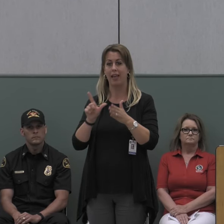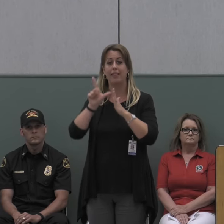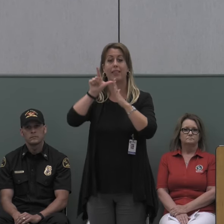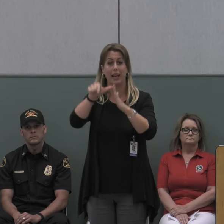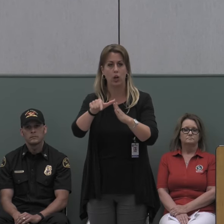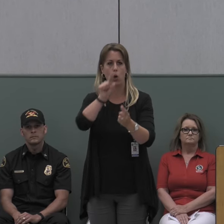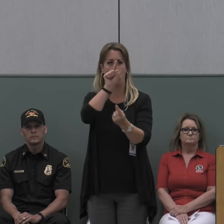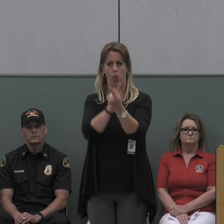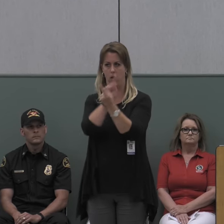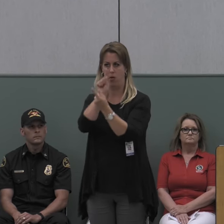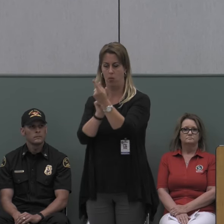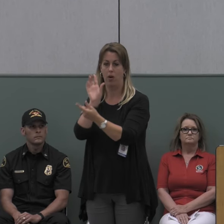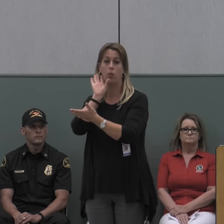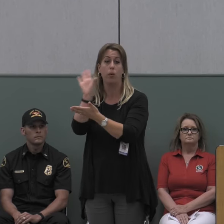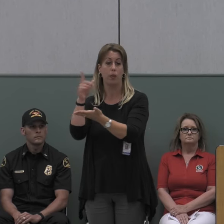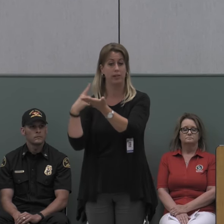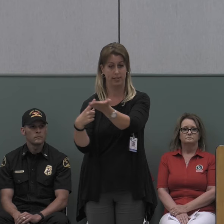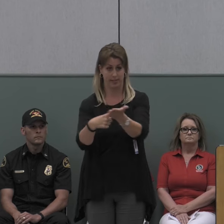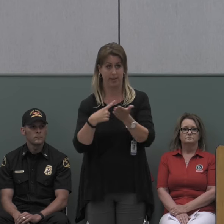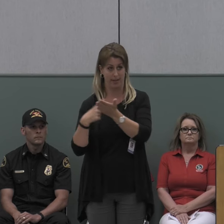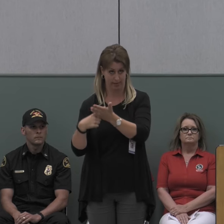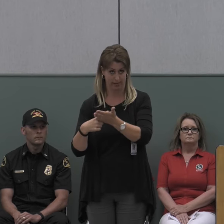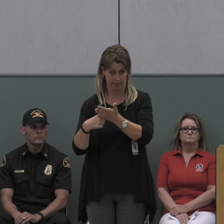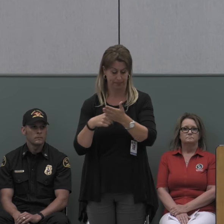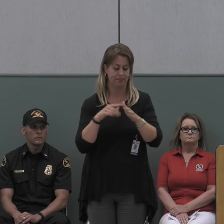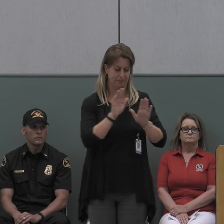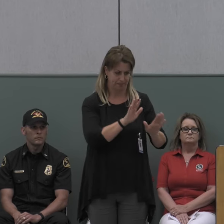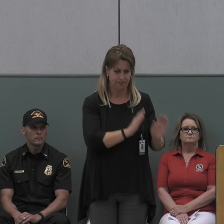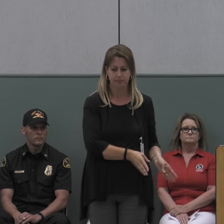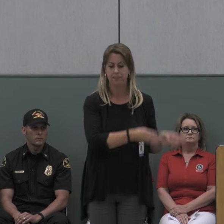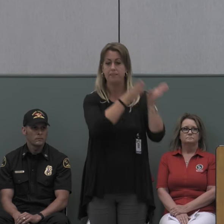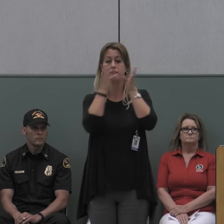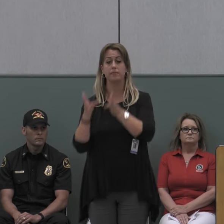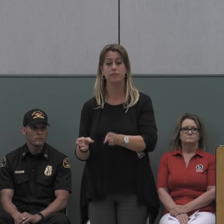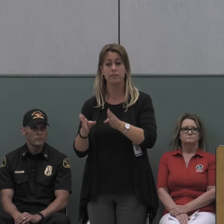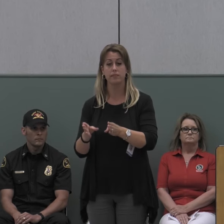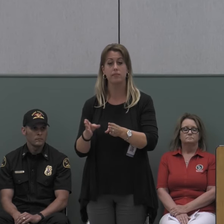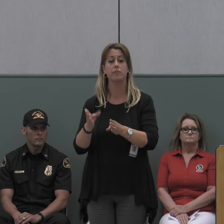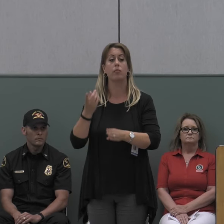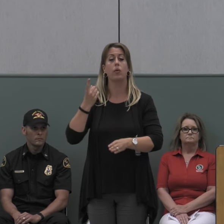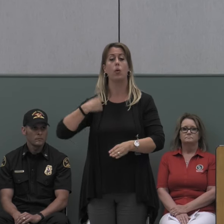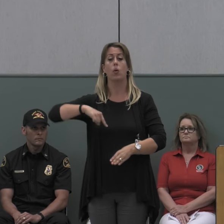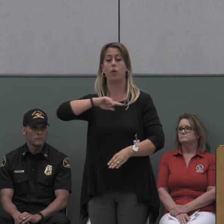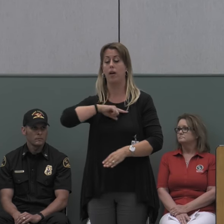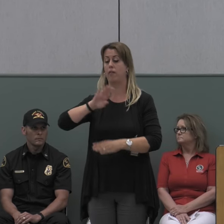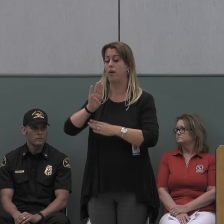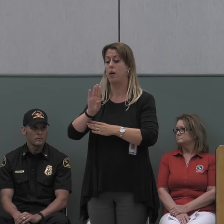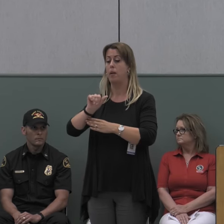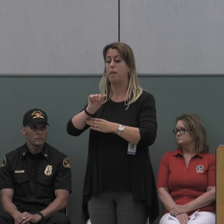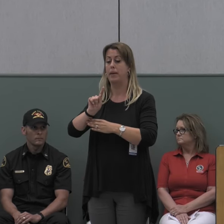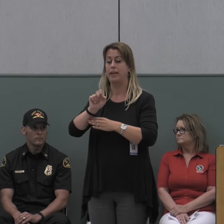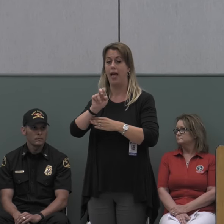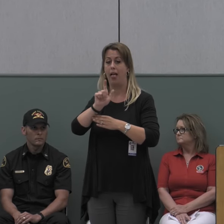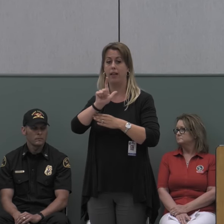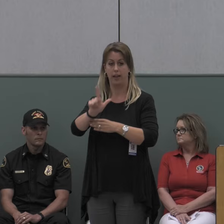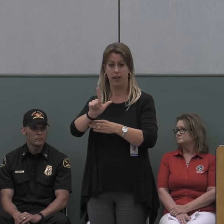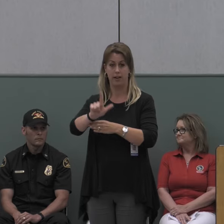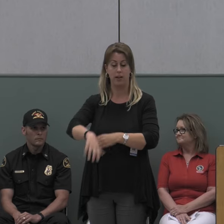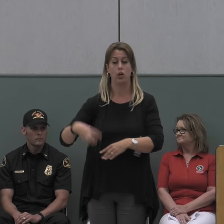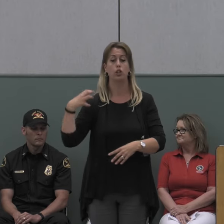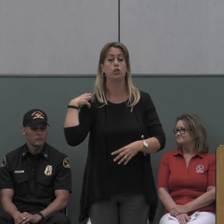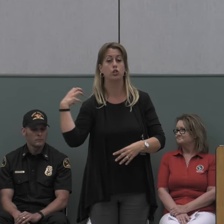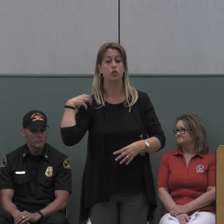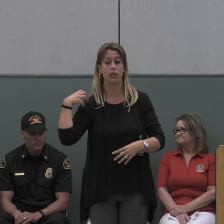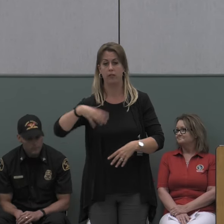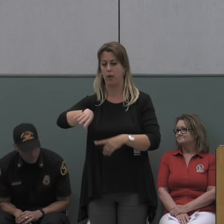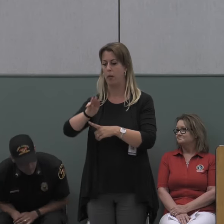deal. Okay. Our second speaker is Battalion Chief Desaniel Mitchell, and from Kern County